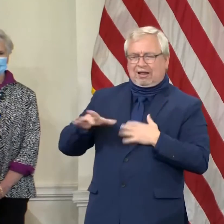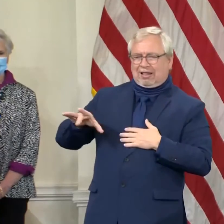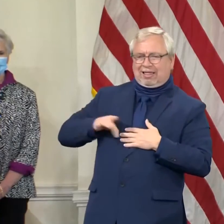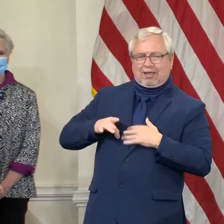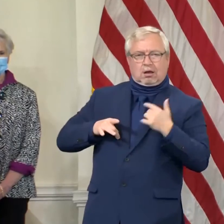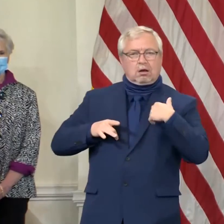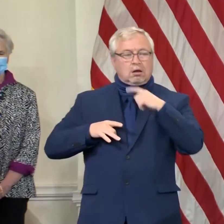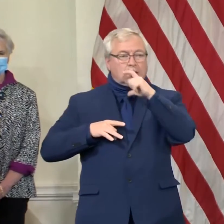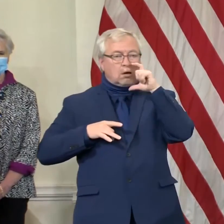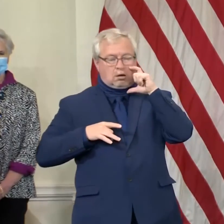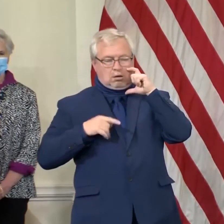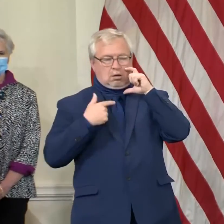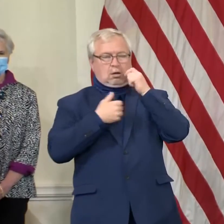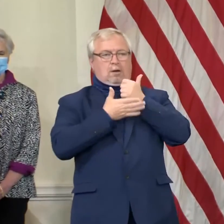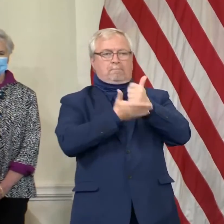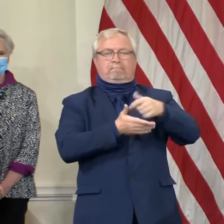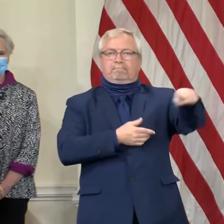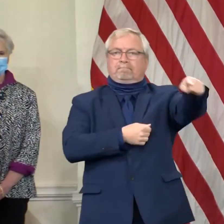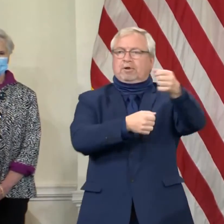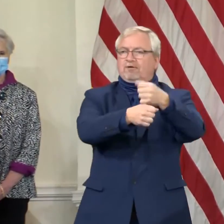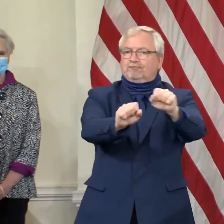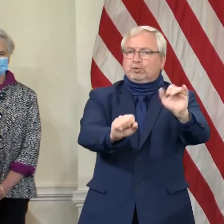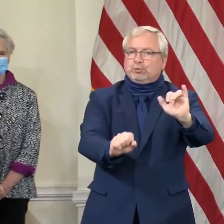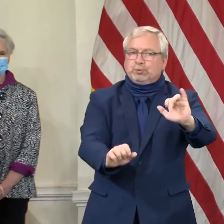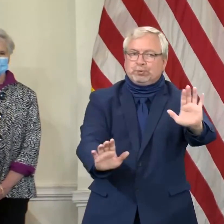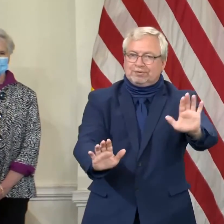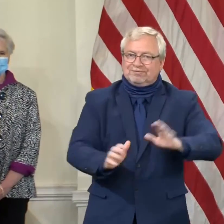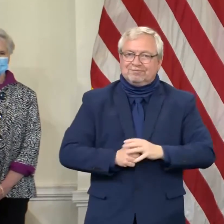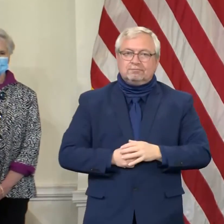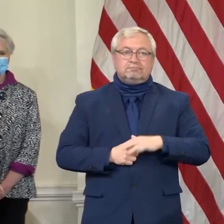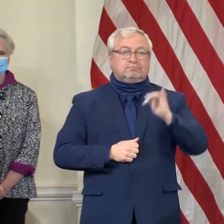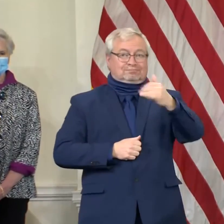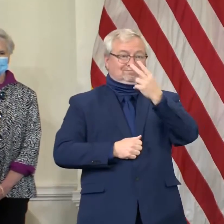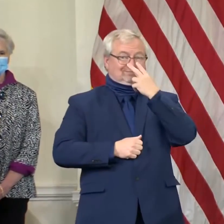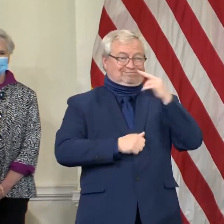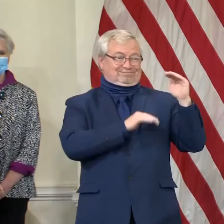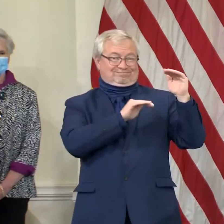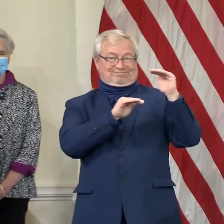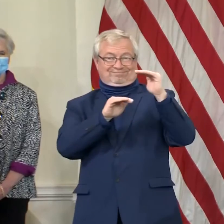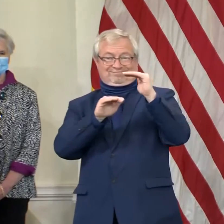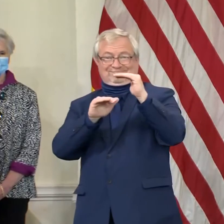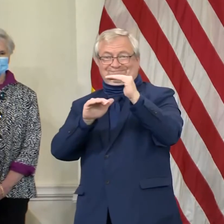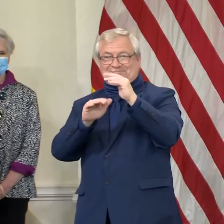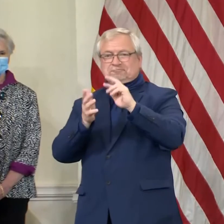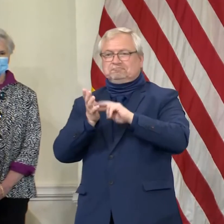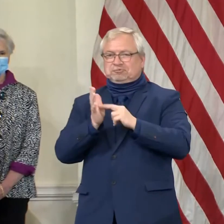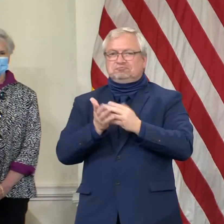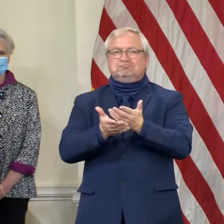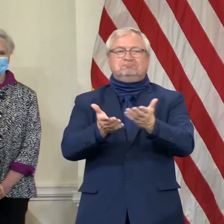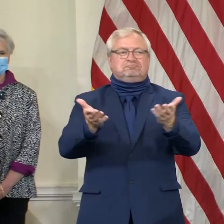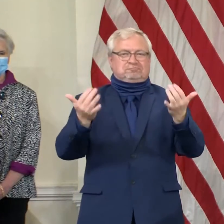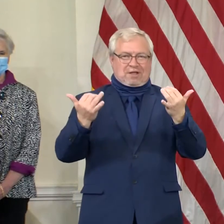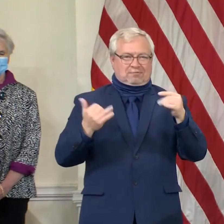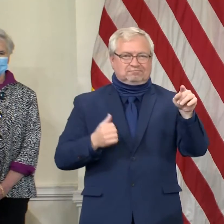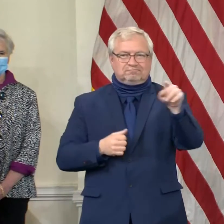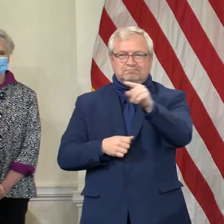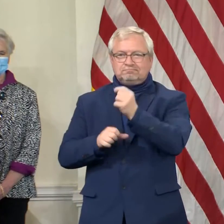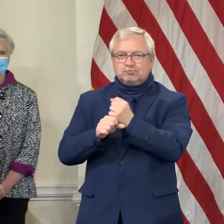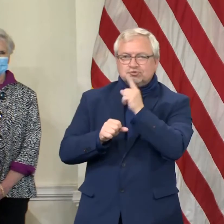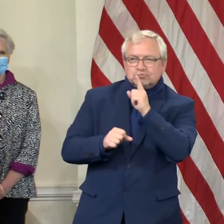To continue to flatten the curve, we as Marylanders need to be consistently making the right